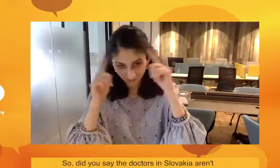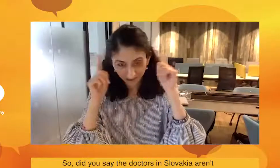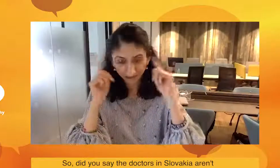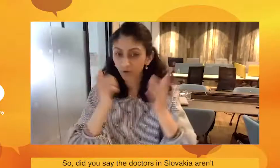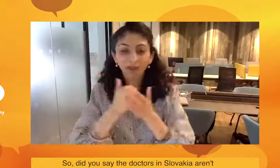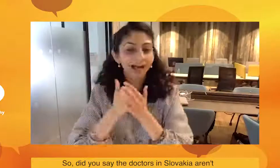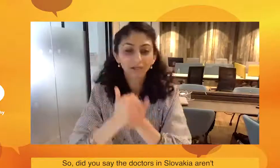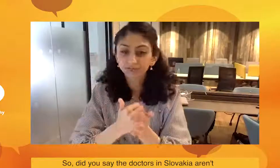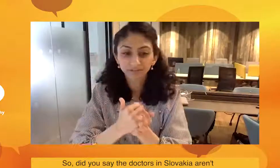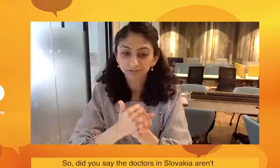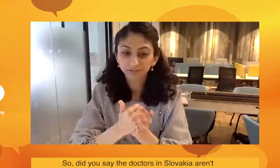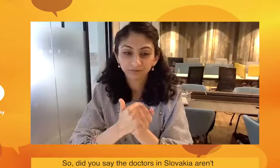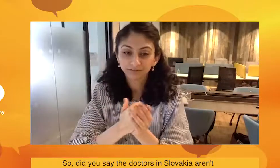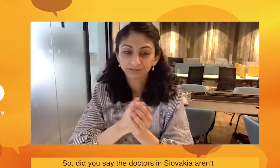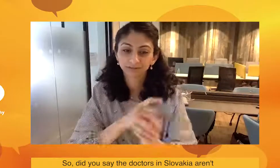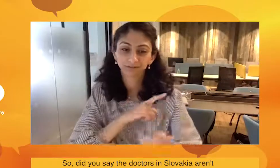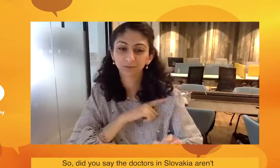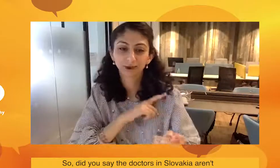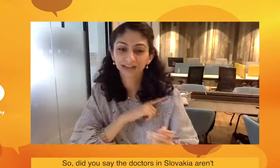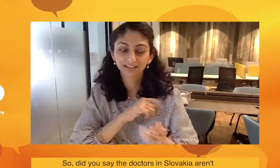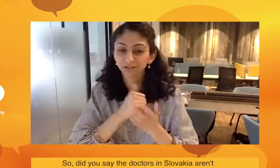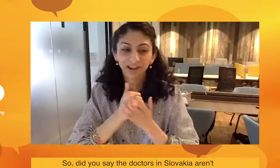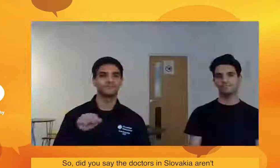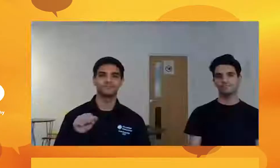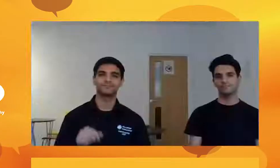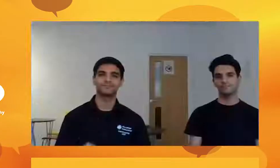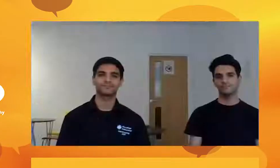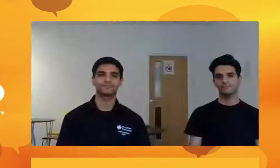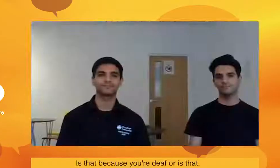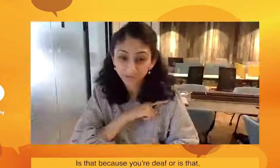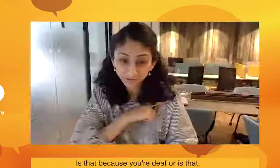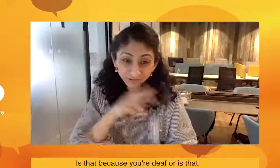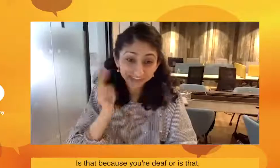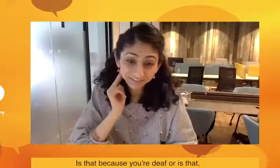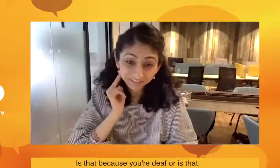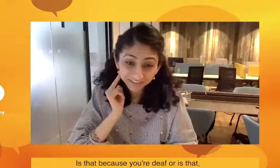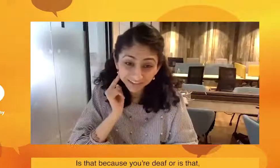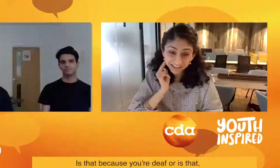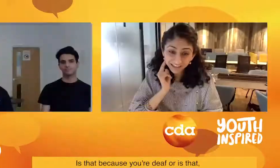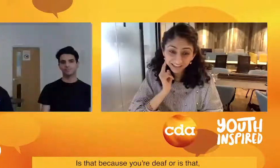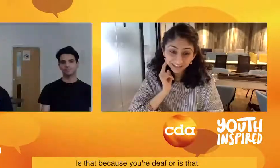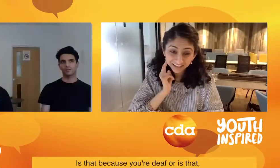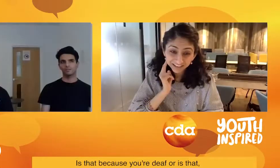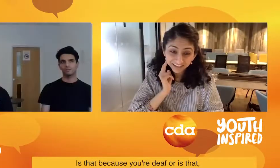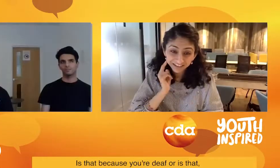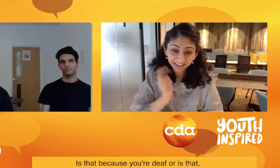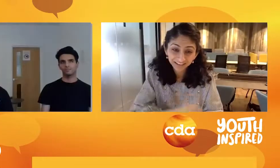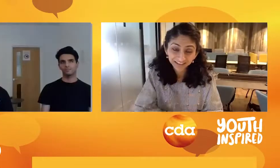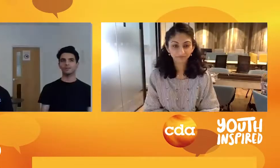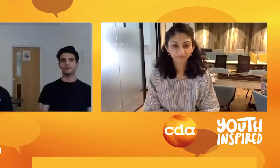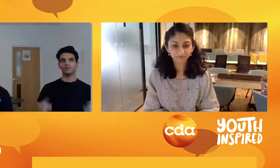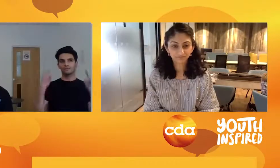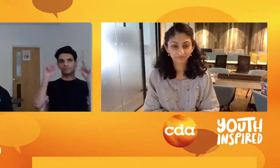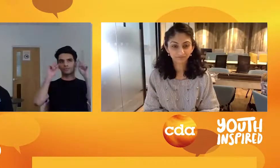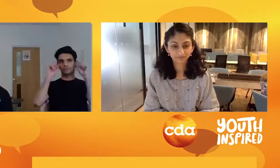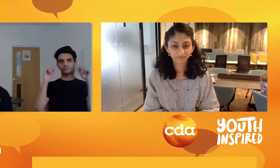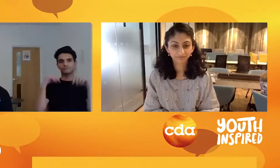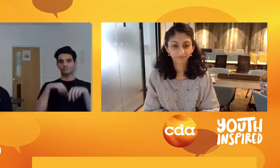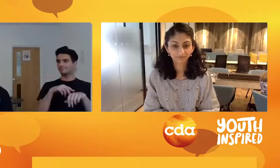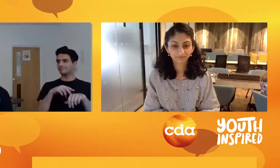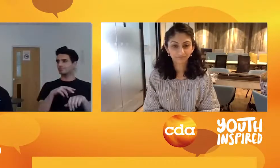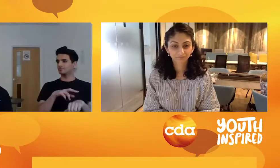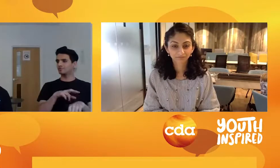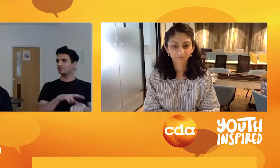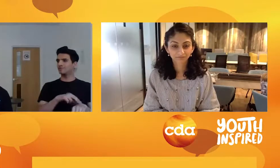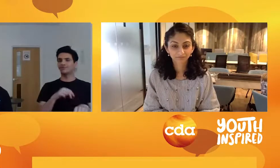So, do you say the doctors in Slovakia aren't very helpful? Is that because you're deaf, or is that generally?